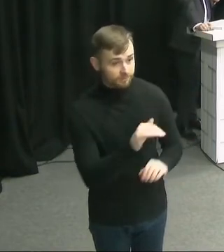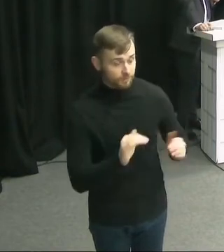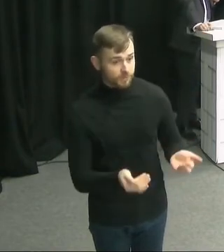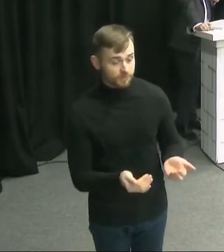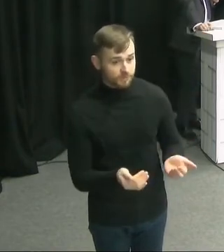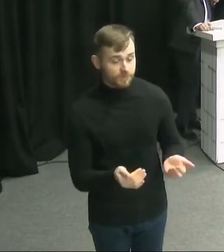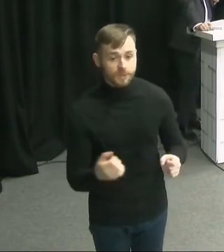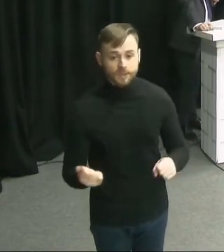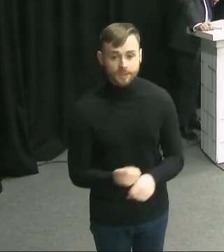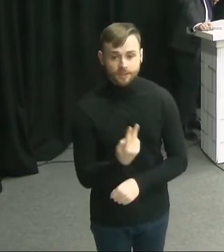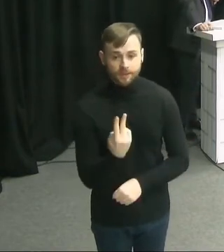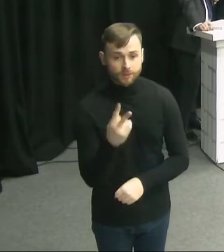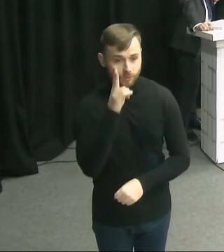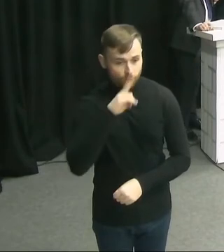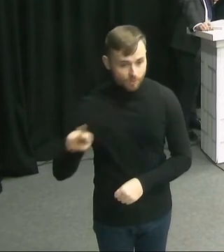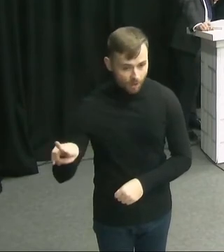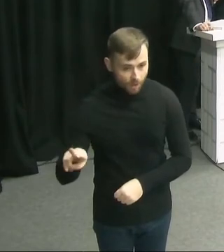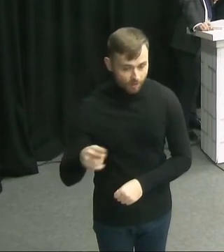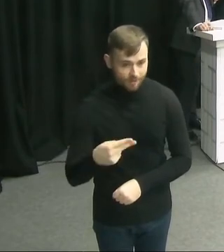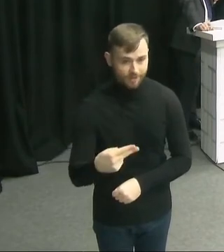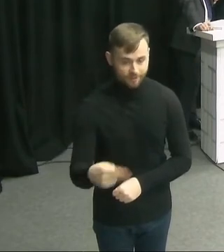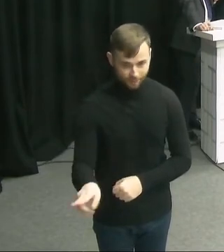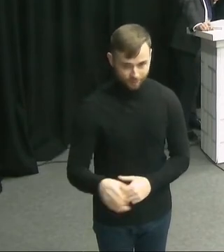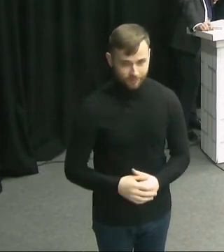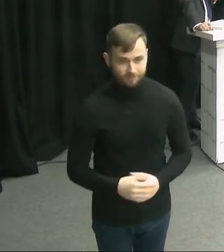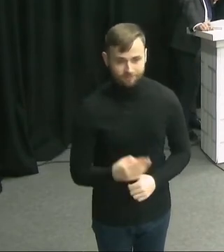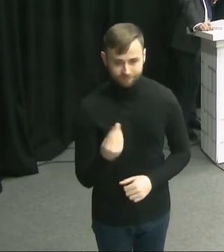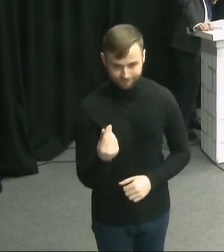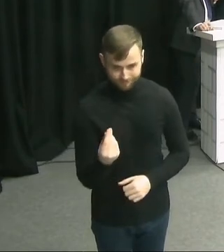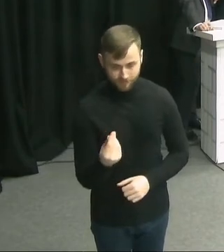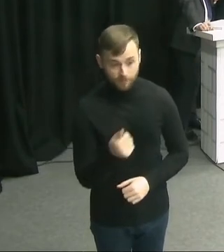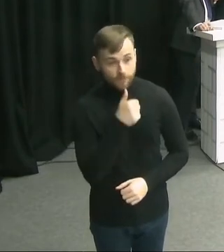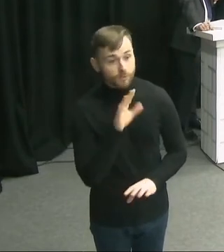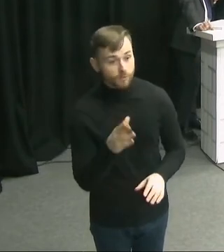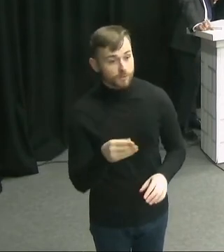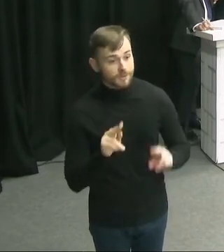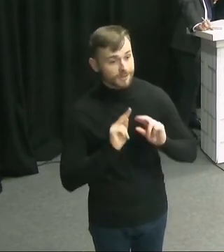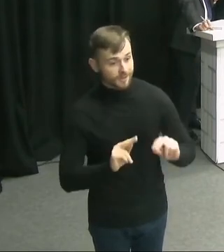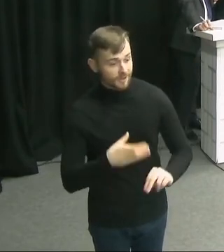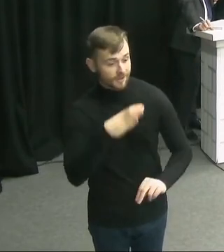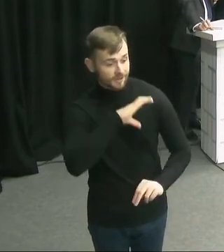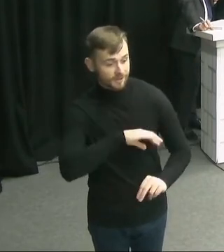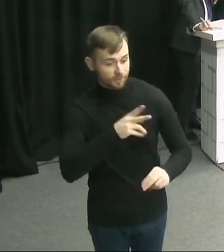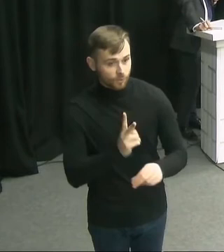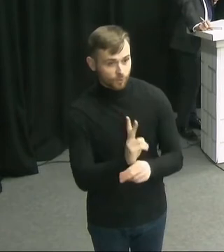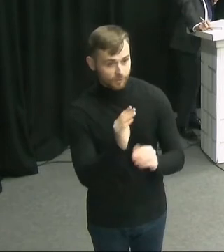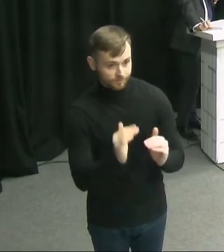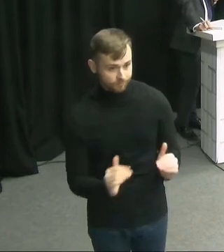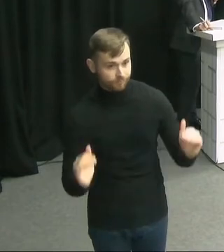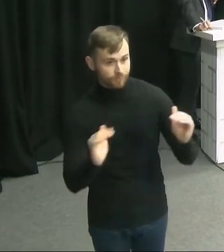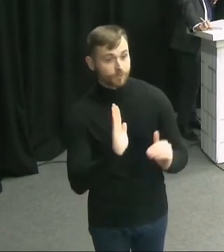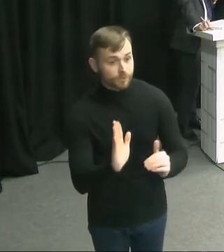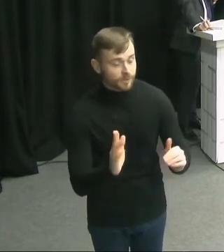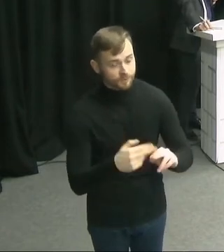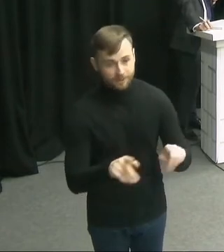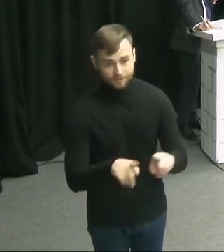salaries, then we, of course, will in turn increase the scholarships. But there are some things we need to take into account.